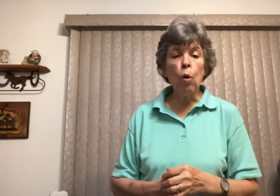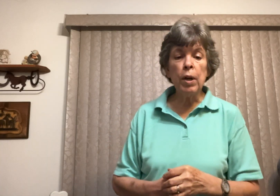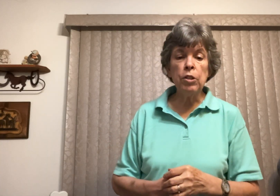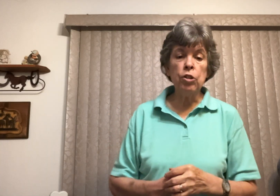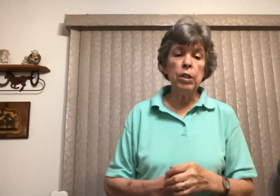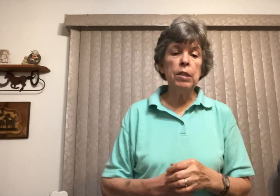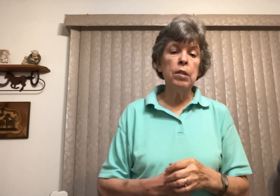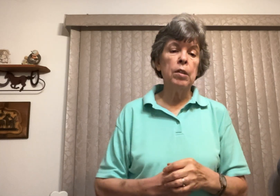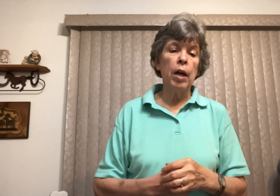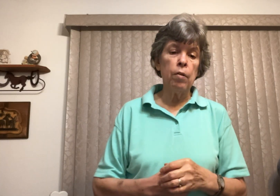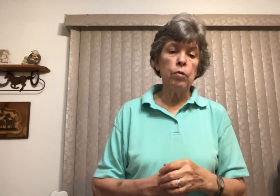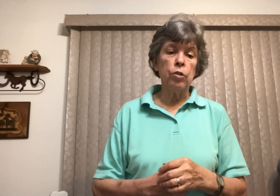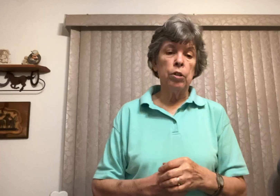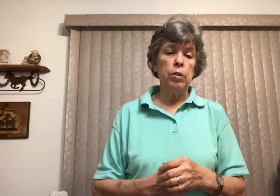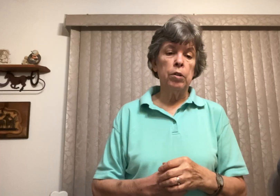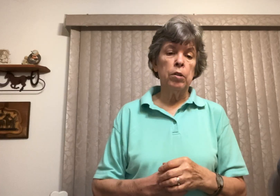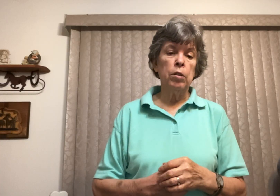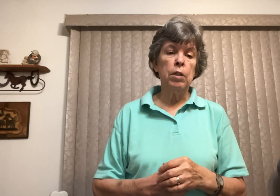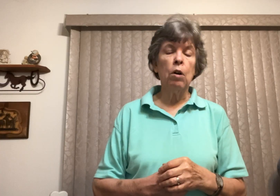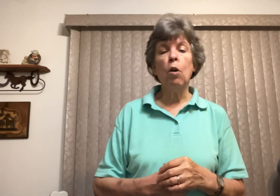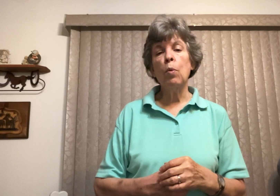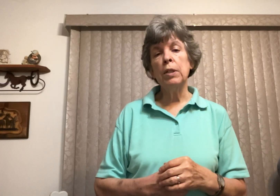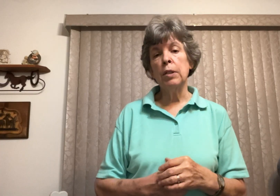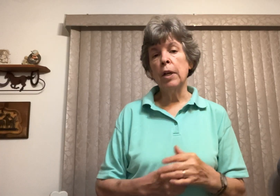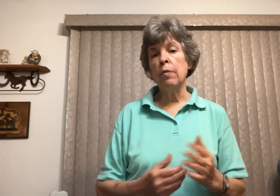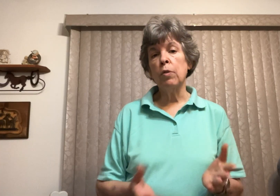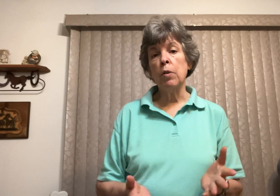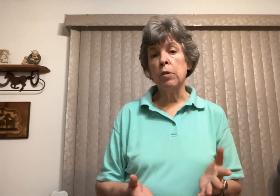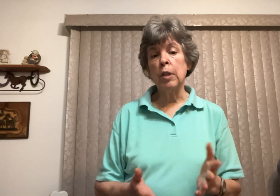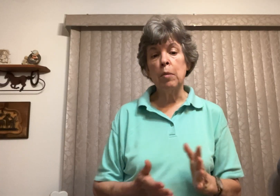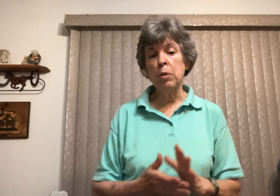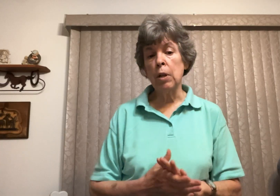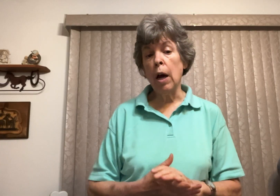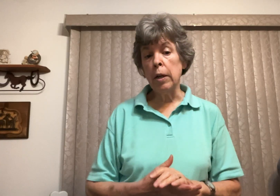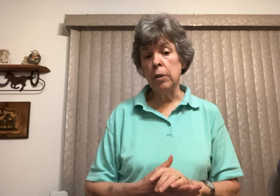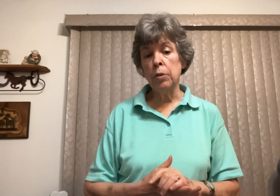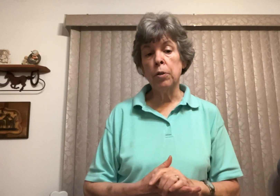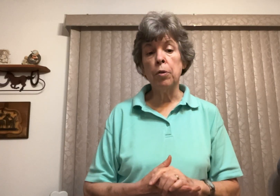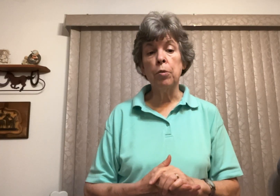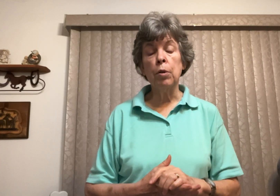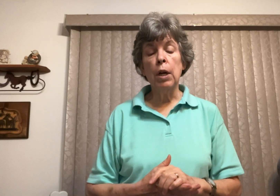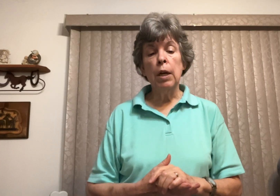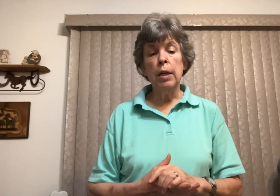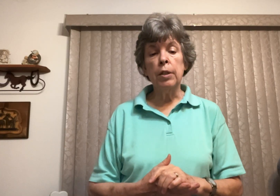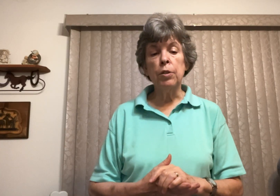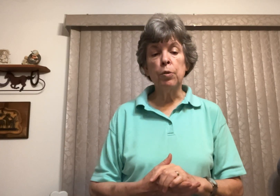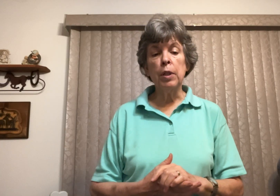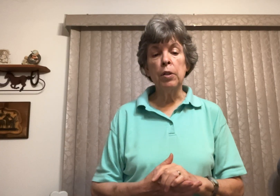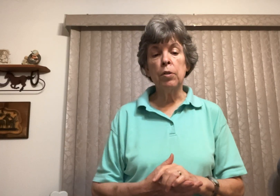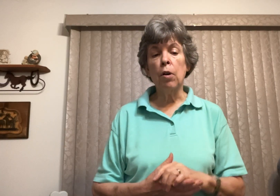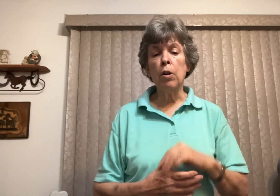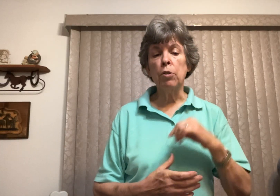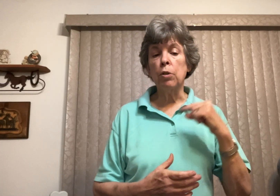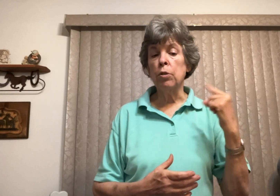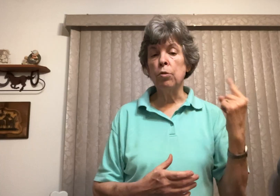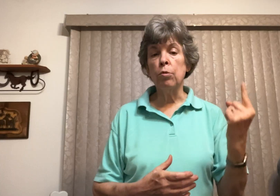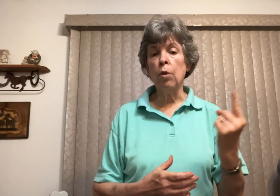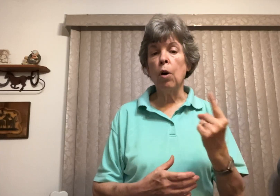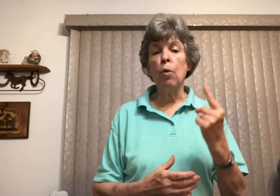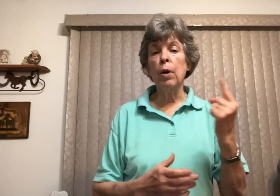Always Jesus, ever Jesus. Now, always and ever are the same sign. So in doing this song, you can do